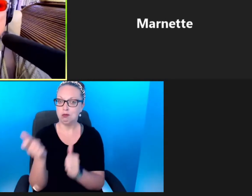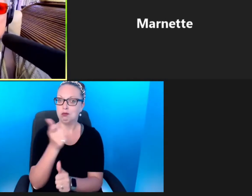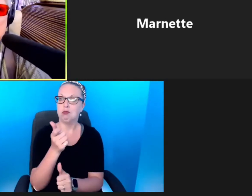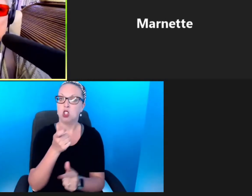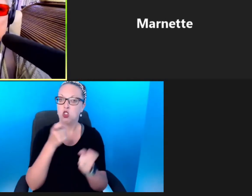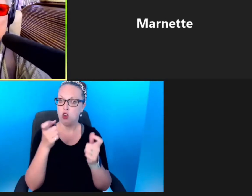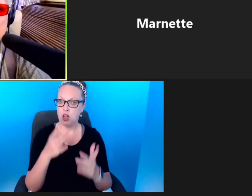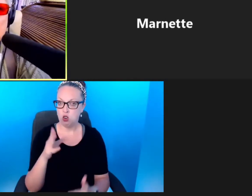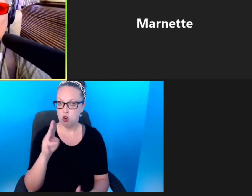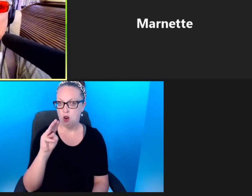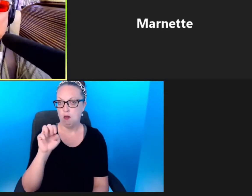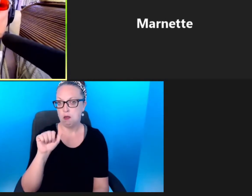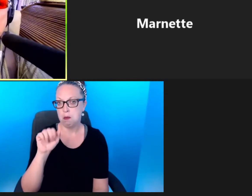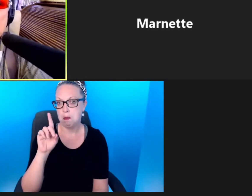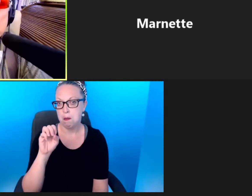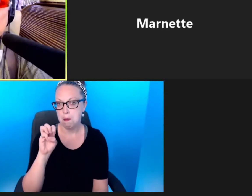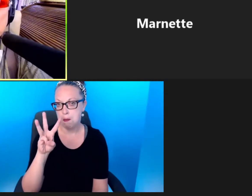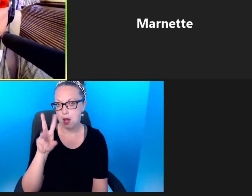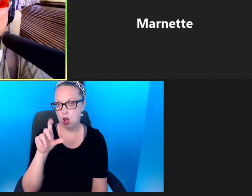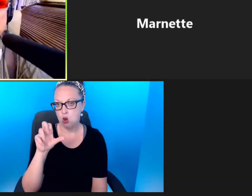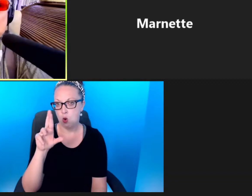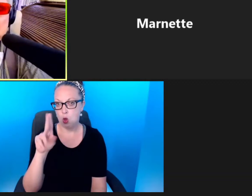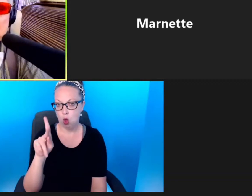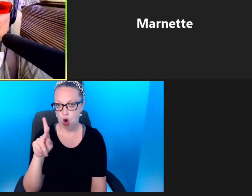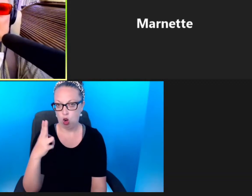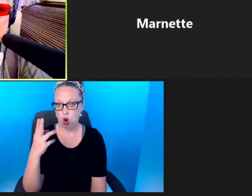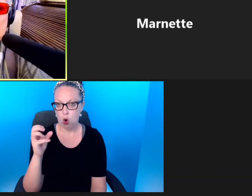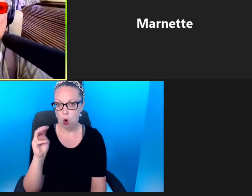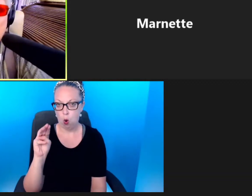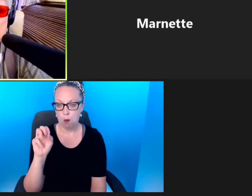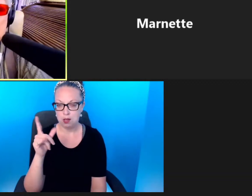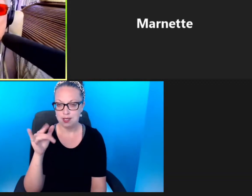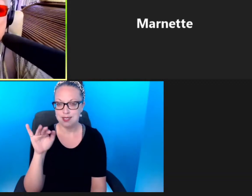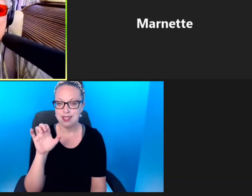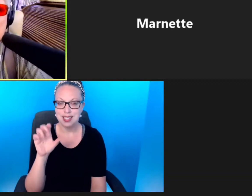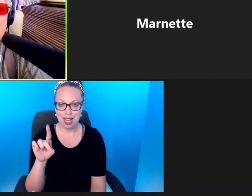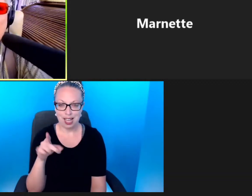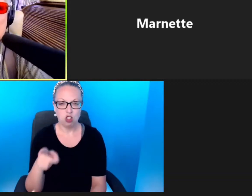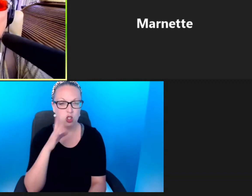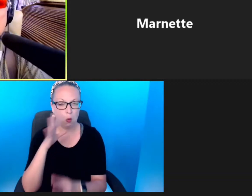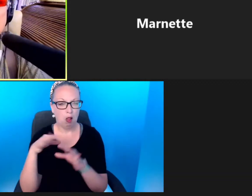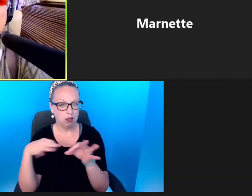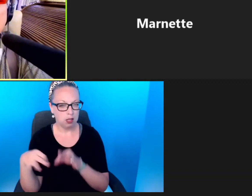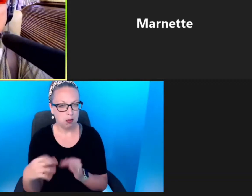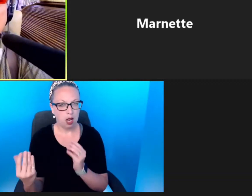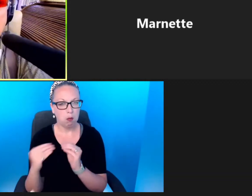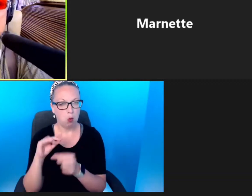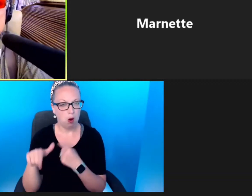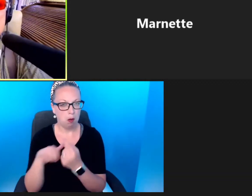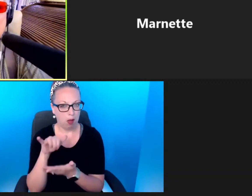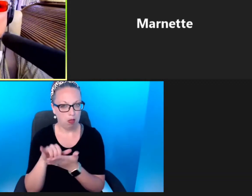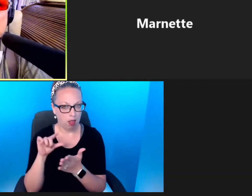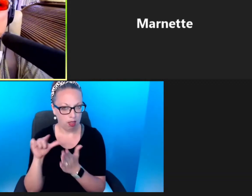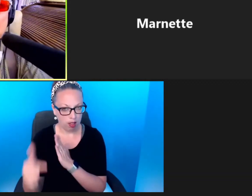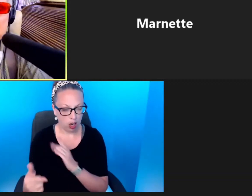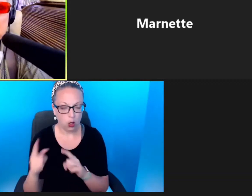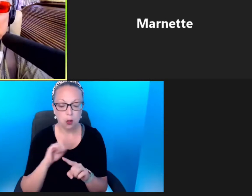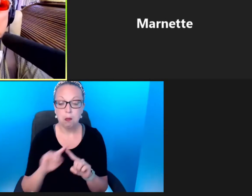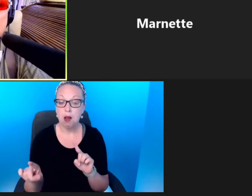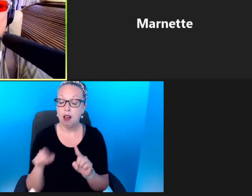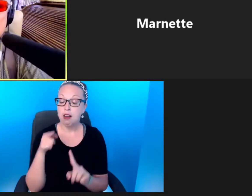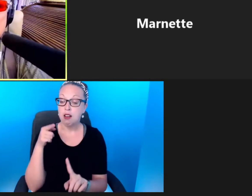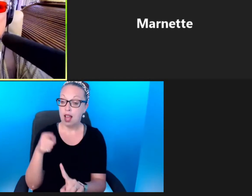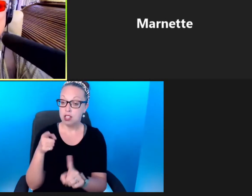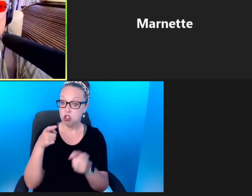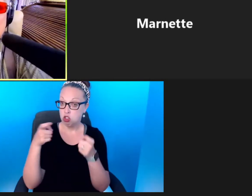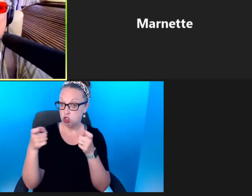Meadowlark Homestead, a program which she'll share with us about. But as executive director,